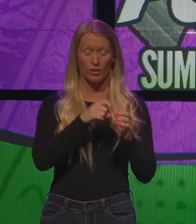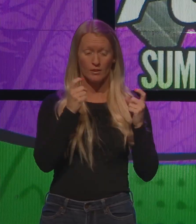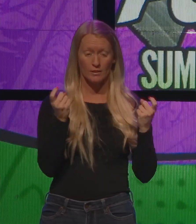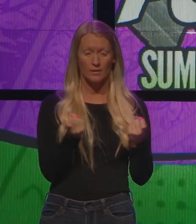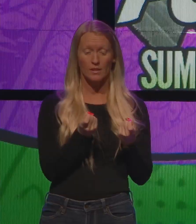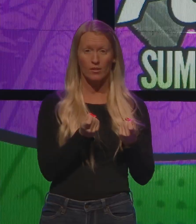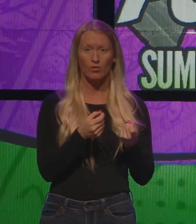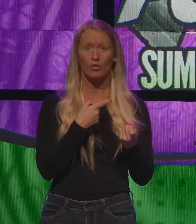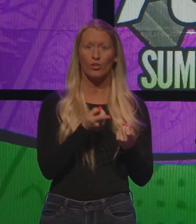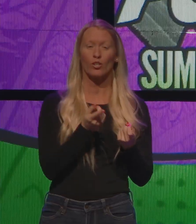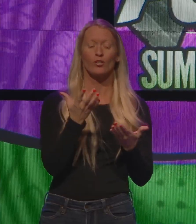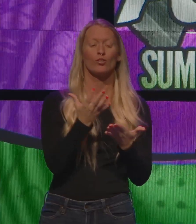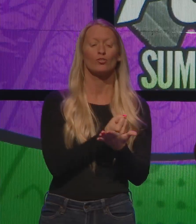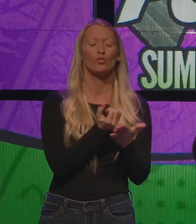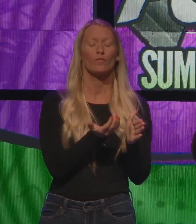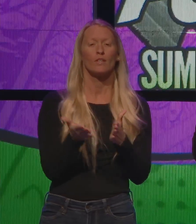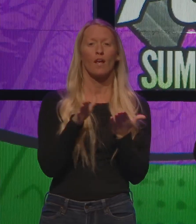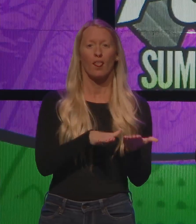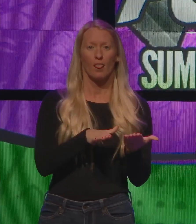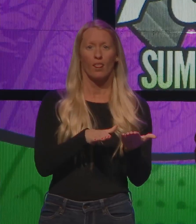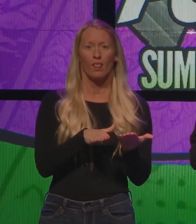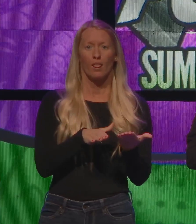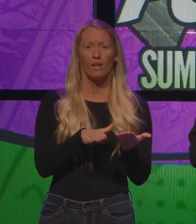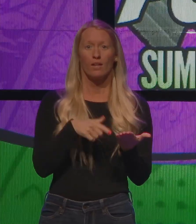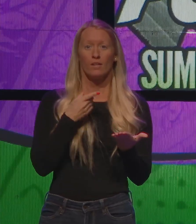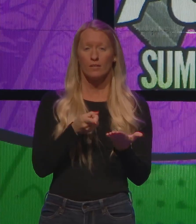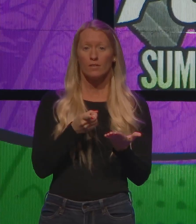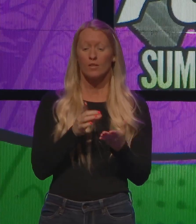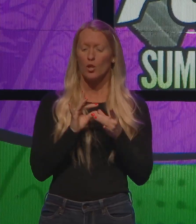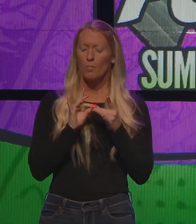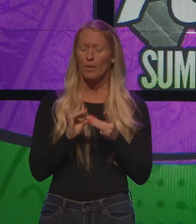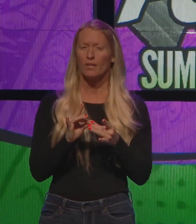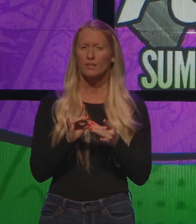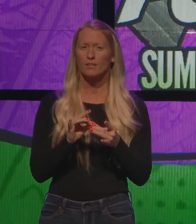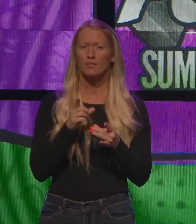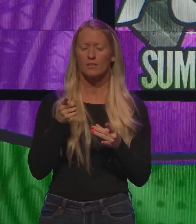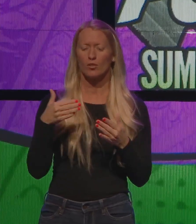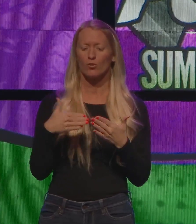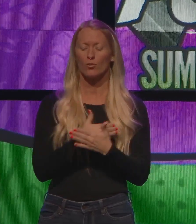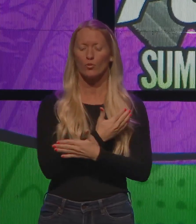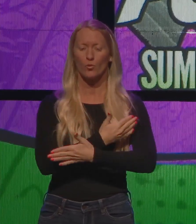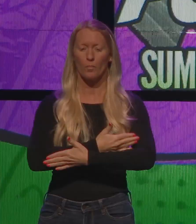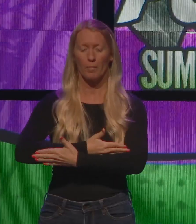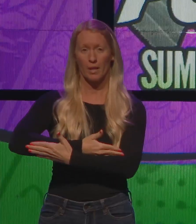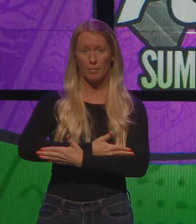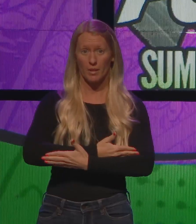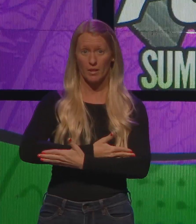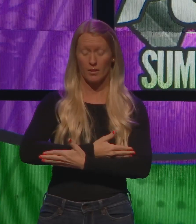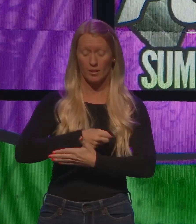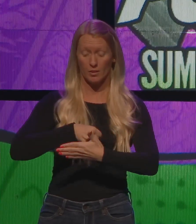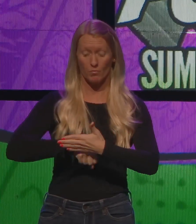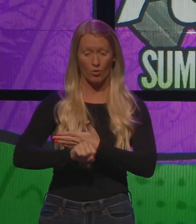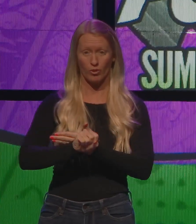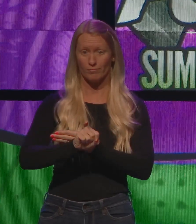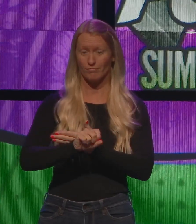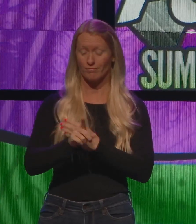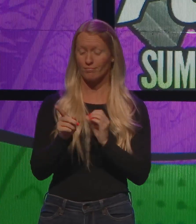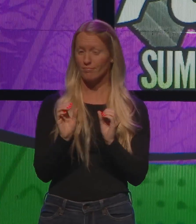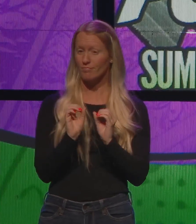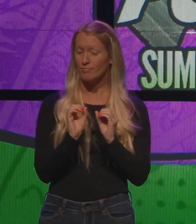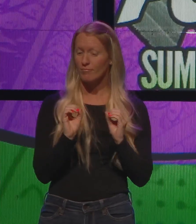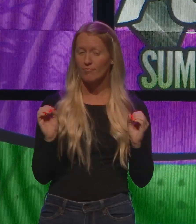It's even based in the idea that as a newborn baby is born who has done nothing at